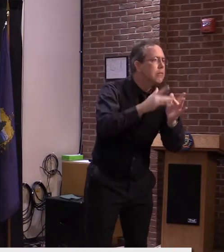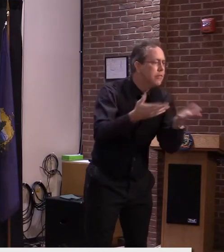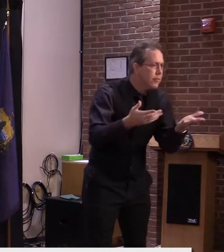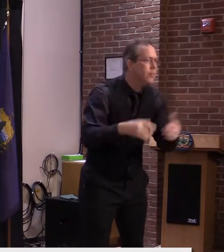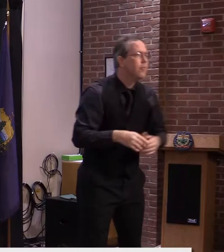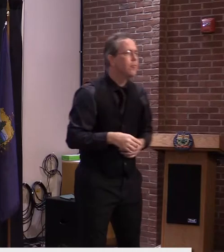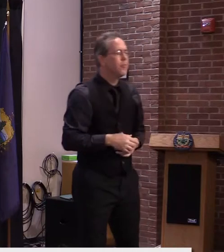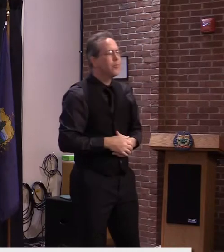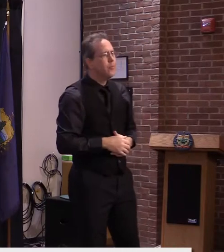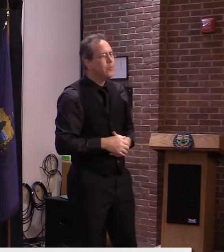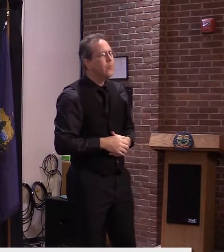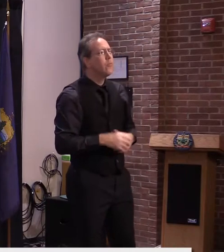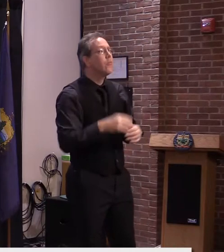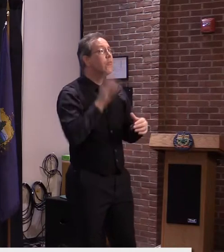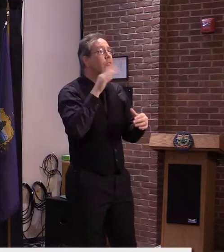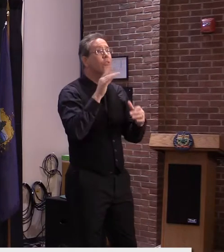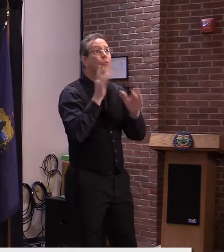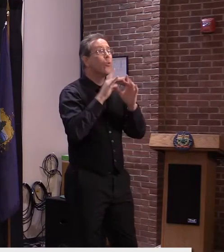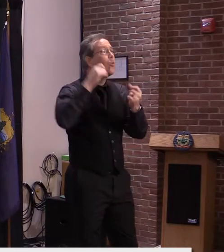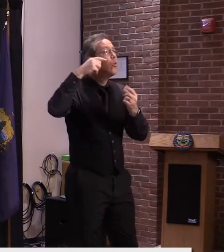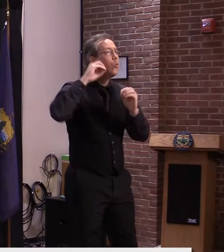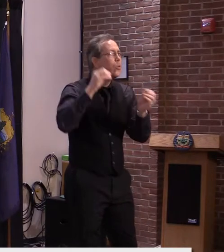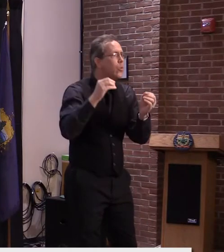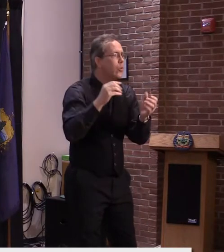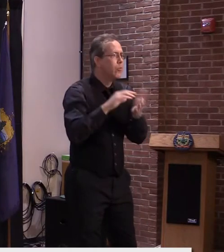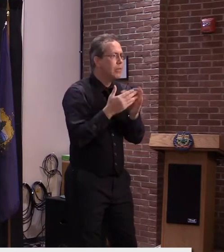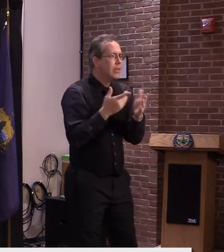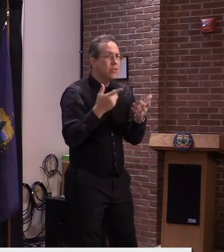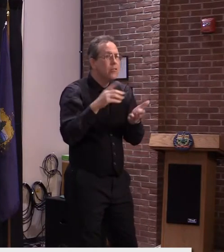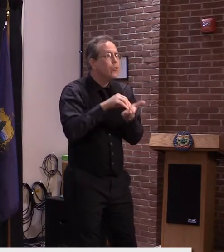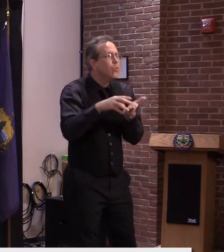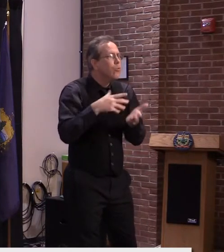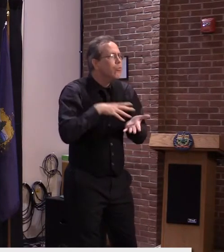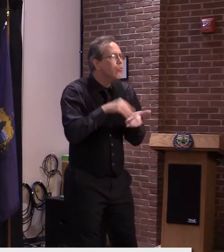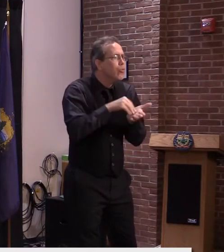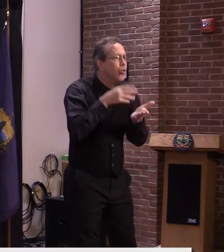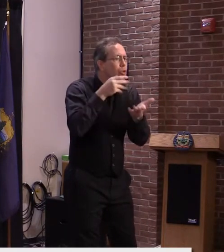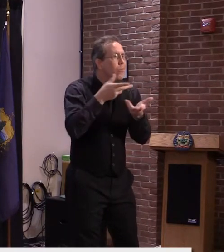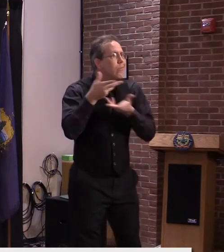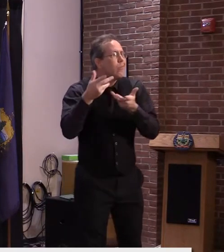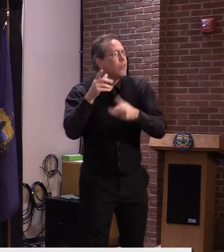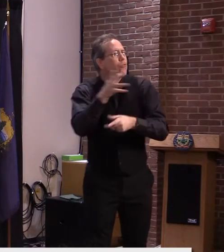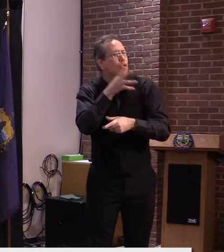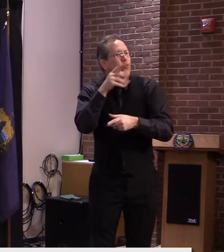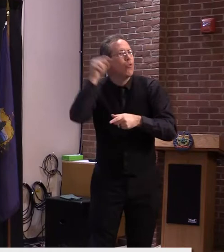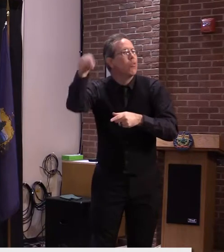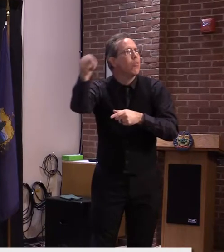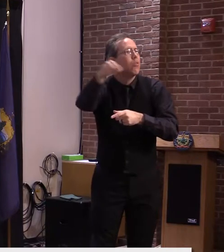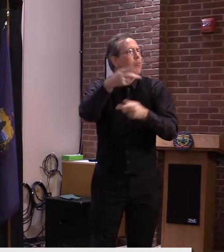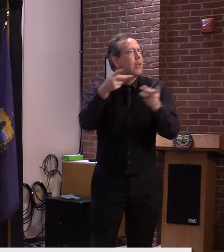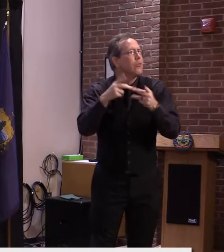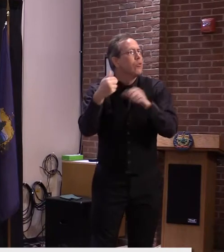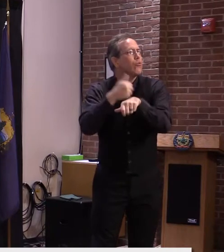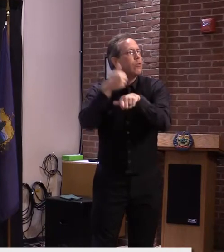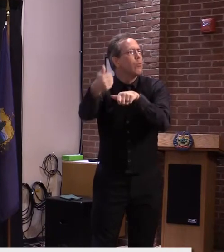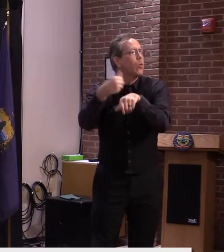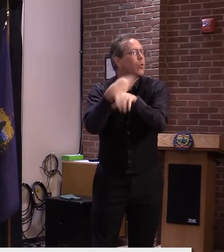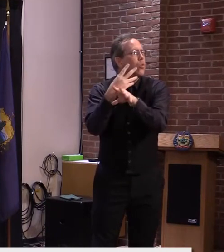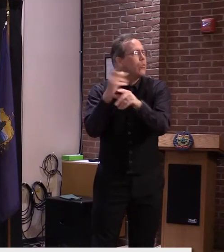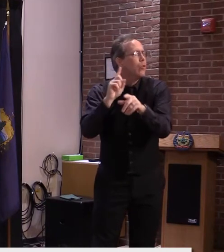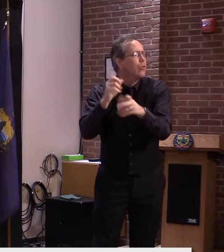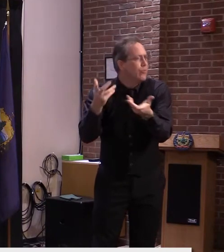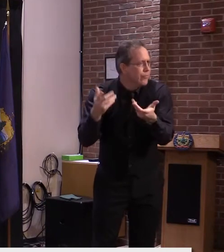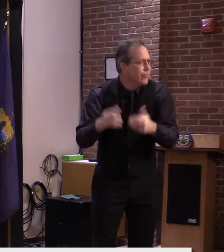Wireless networks allow for vast learning opportunities in remote areas. Wireless enables remote learning, which can reduce dependency on